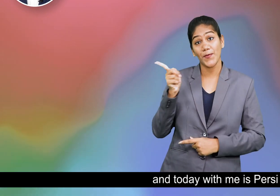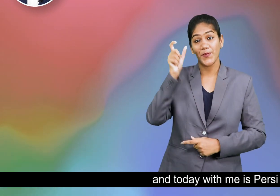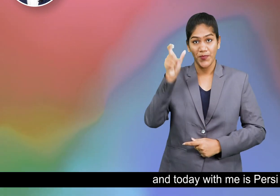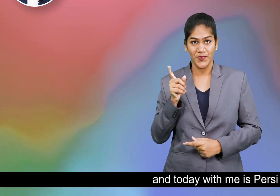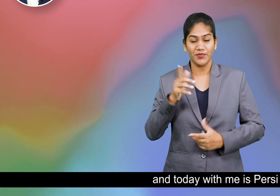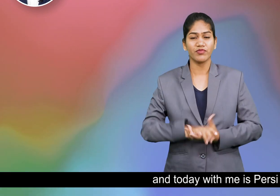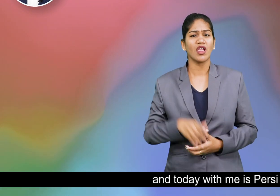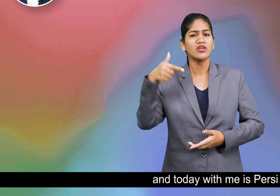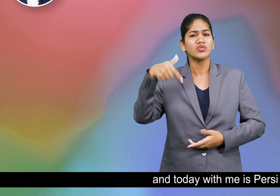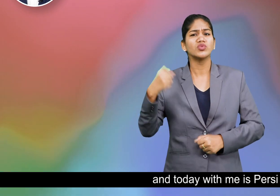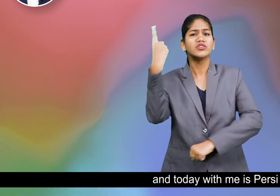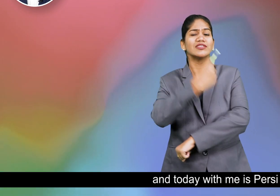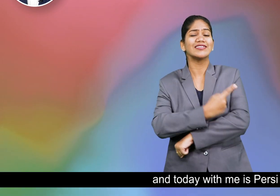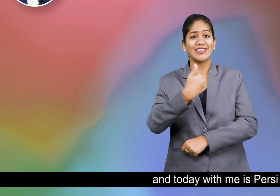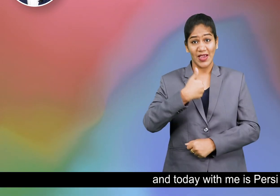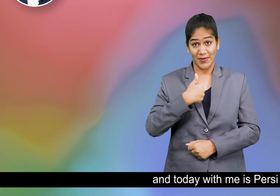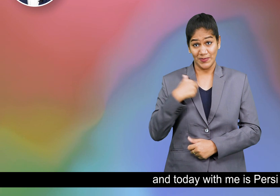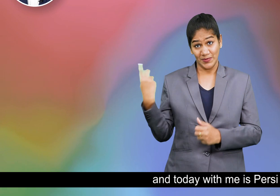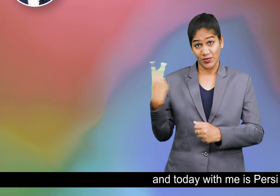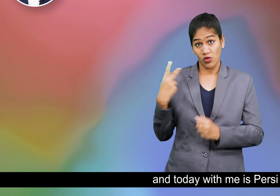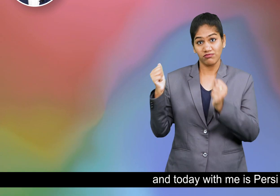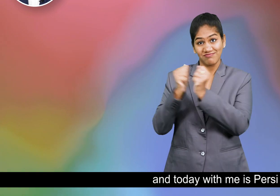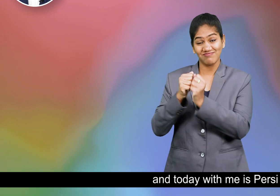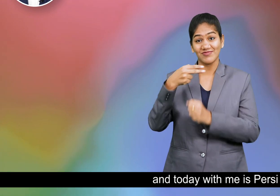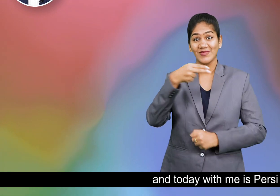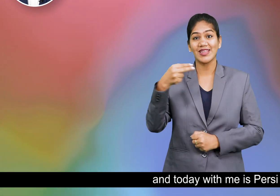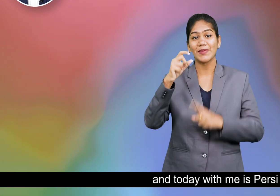and today with me is Persis.